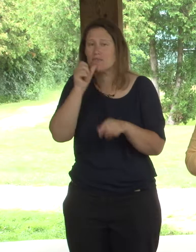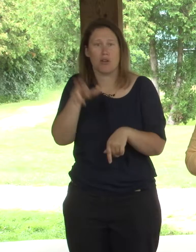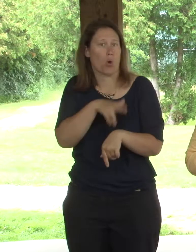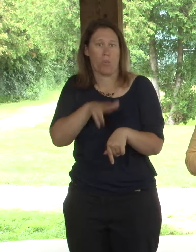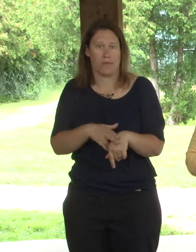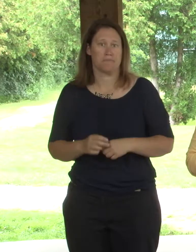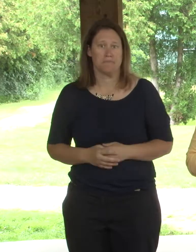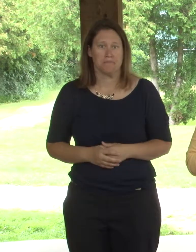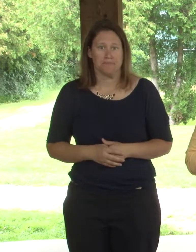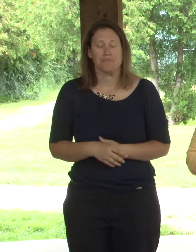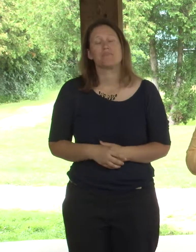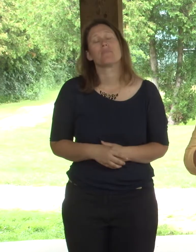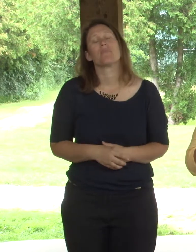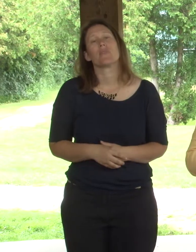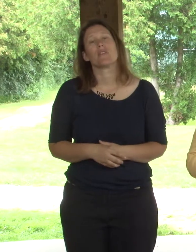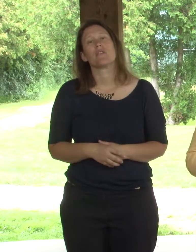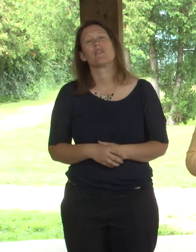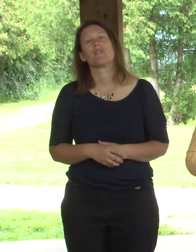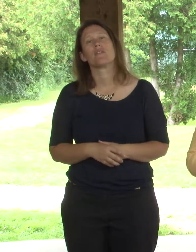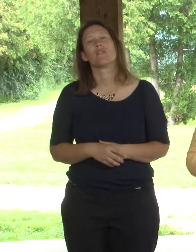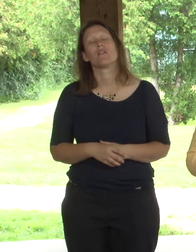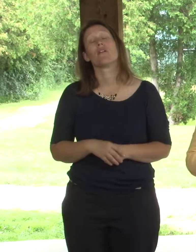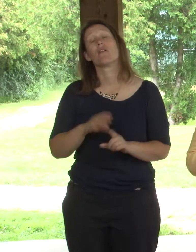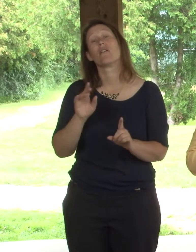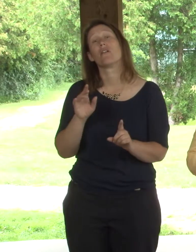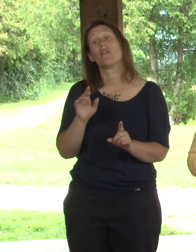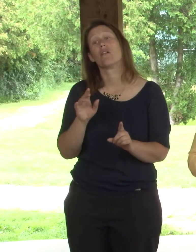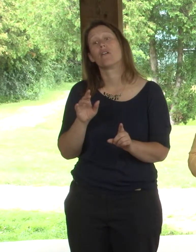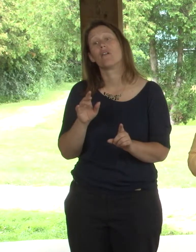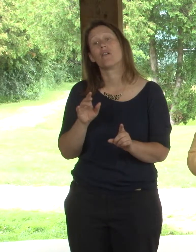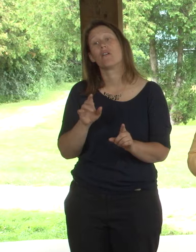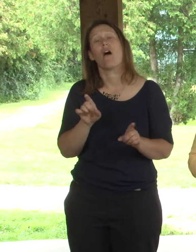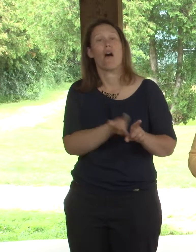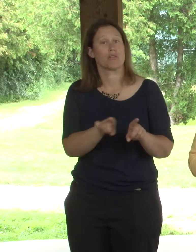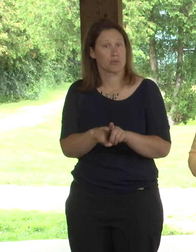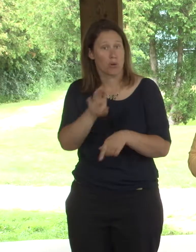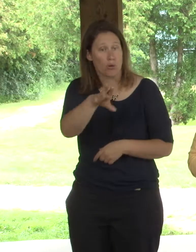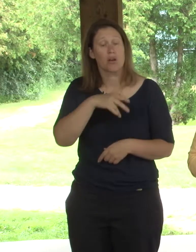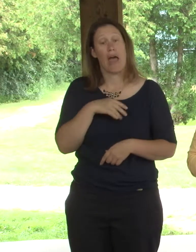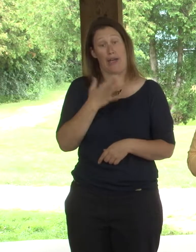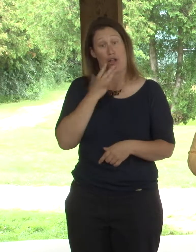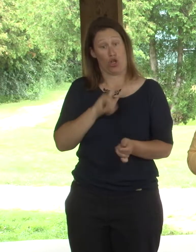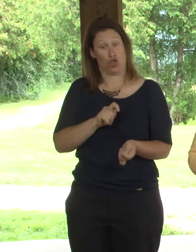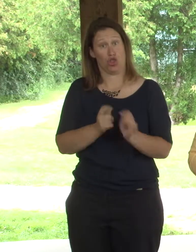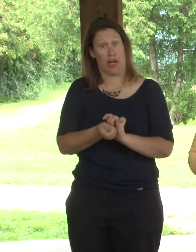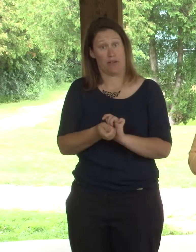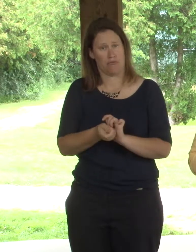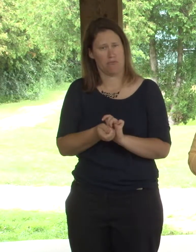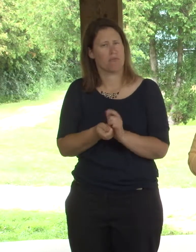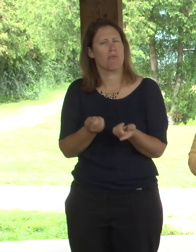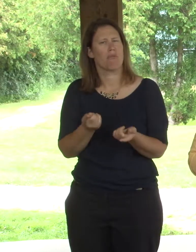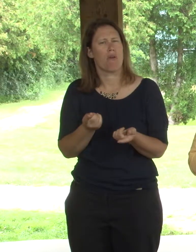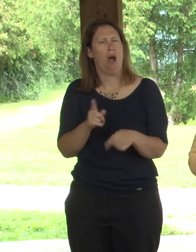regards to discoloration is noticing the immediacy of that change. And if we start